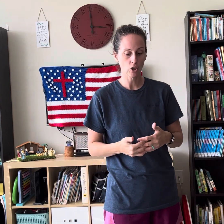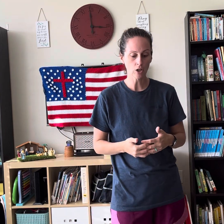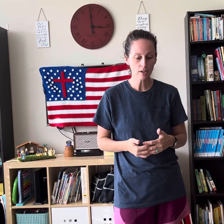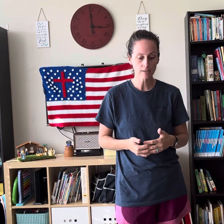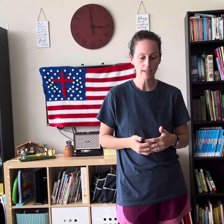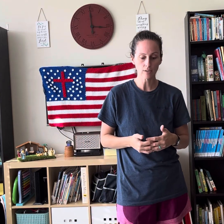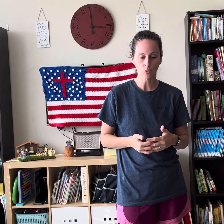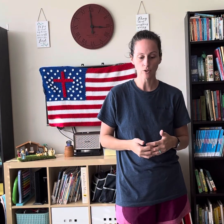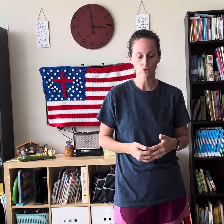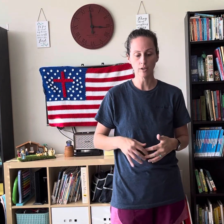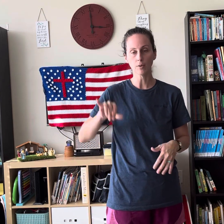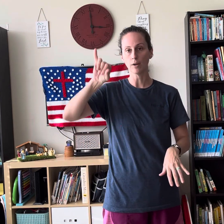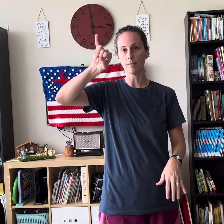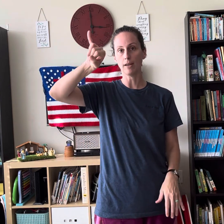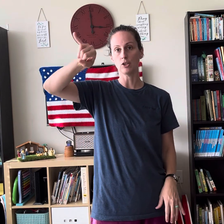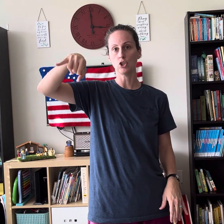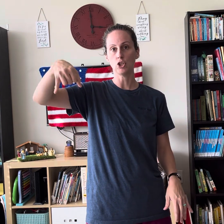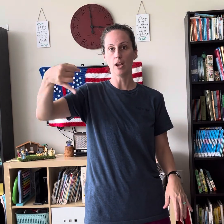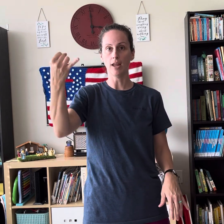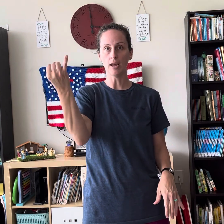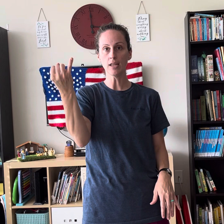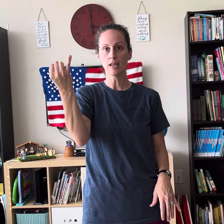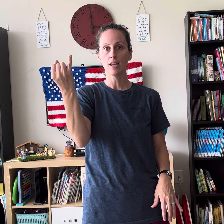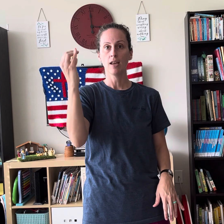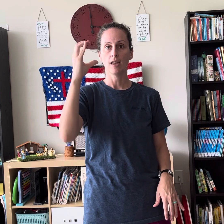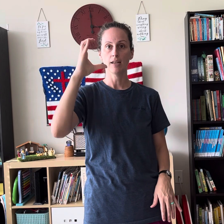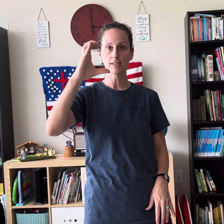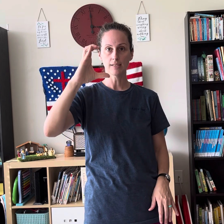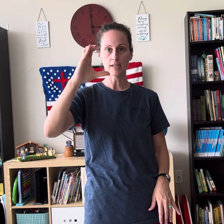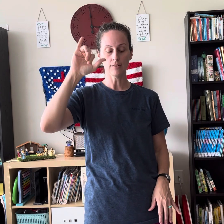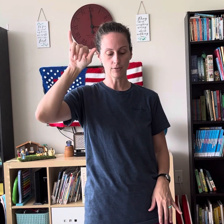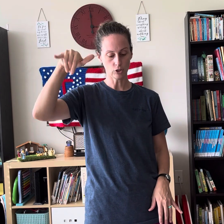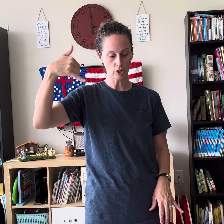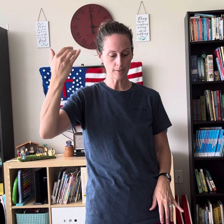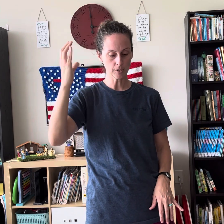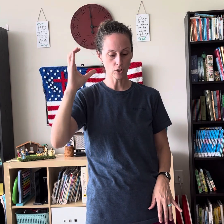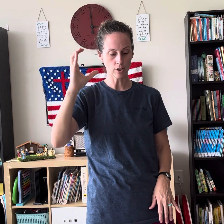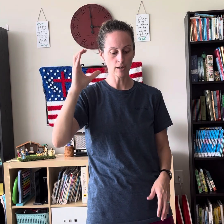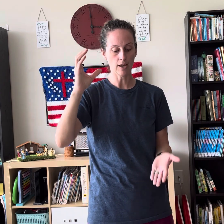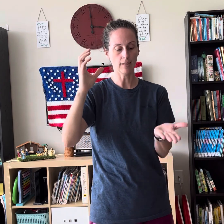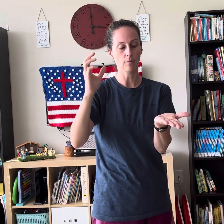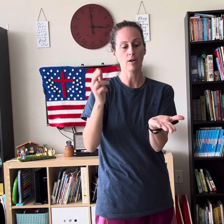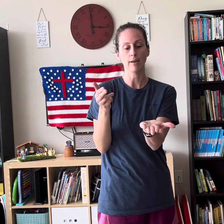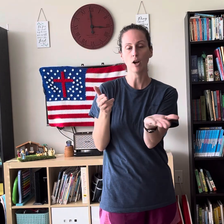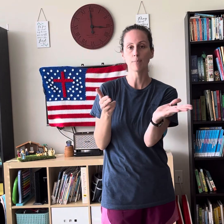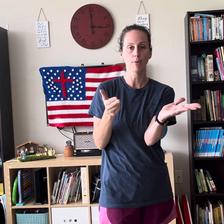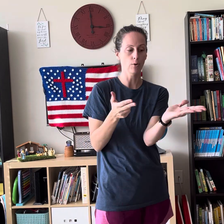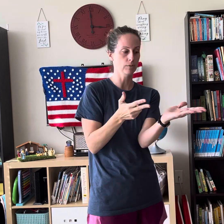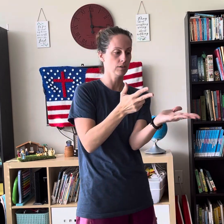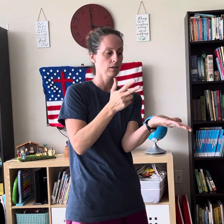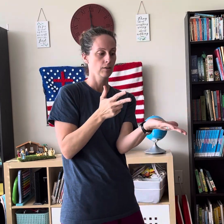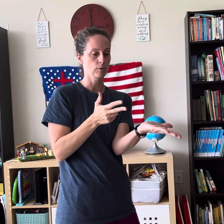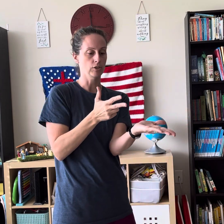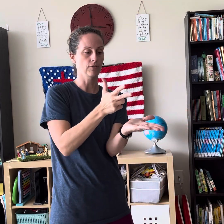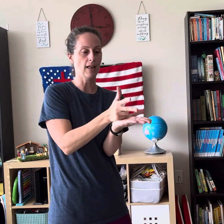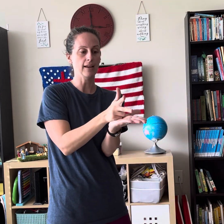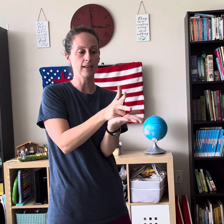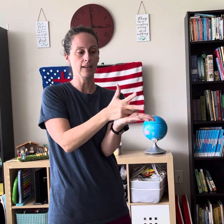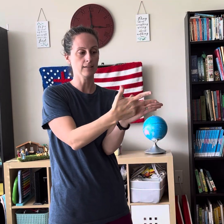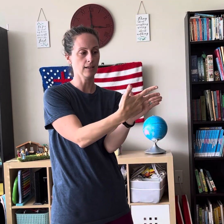Cook, sails to Australia, we're going to make a J and a C for James Cook. And then we're going to make our boat, which is a flat hand, and then our